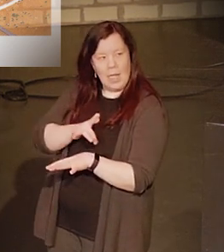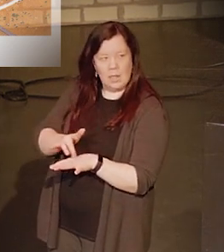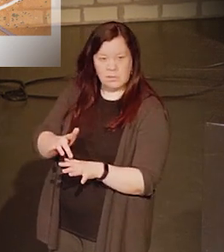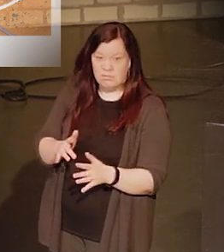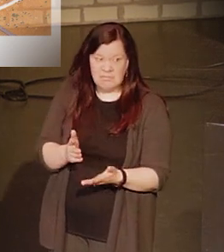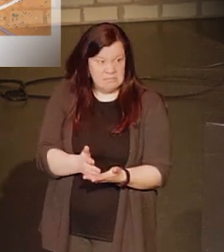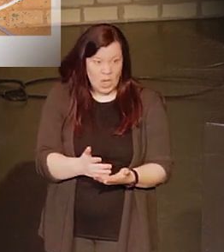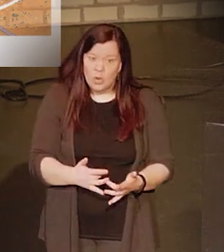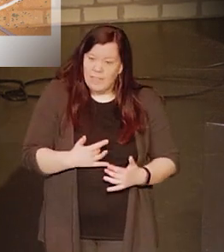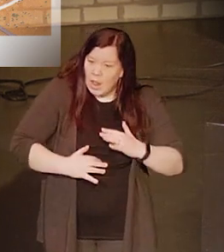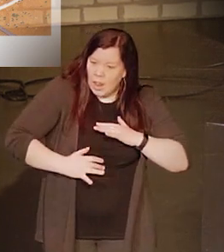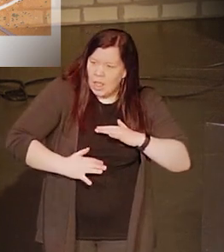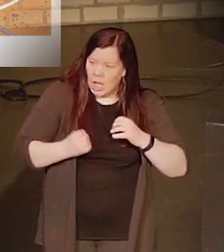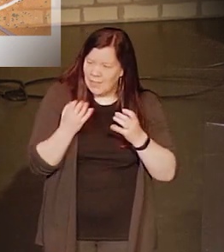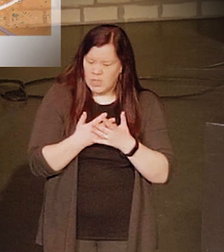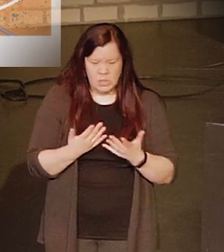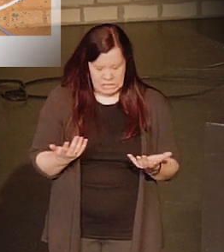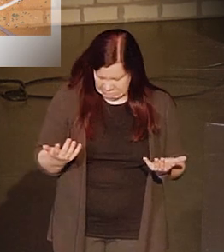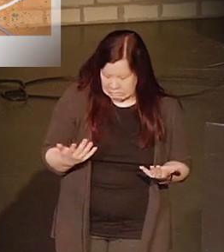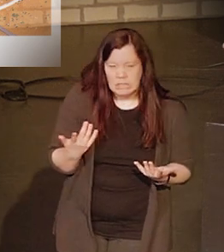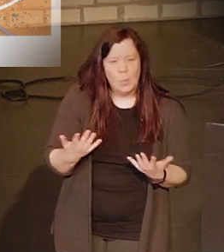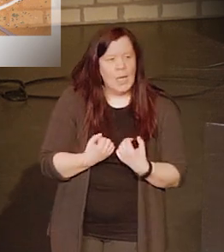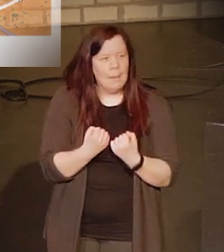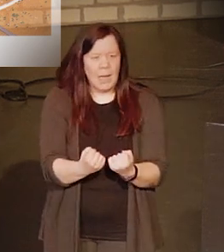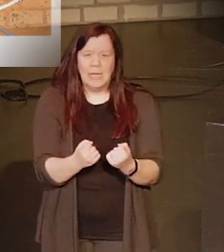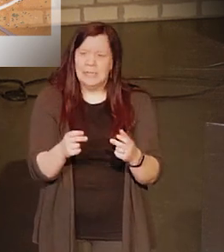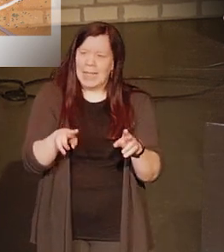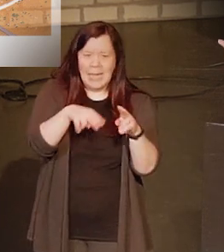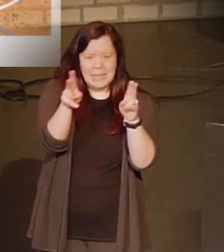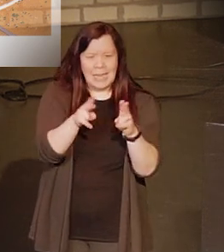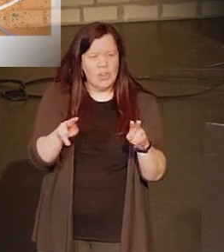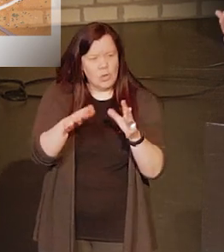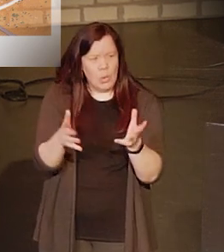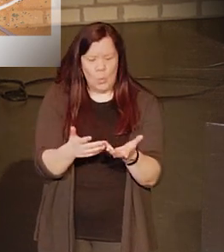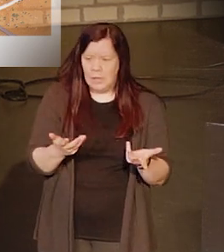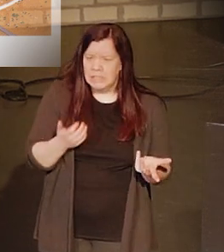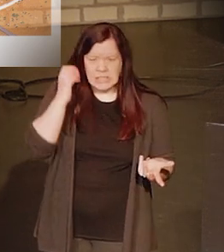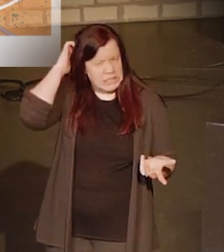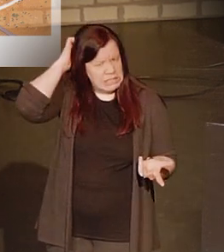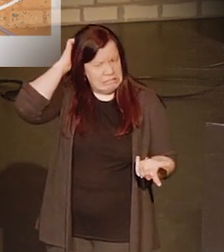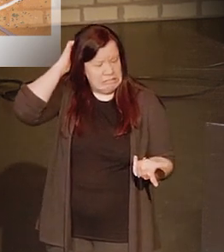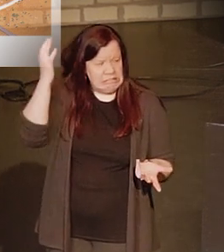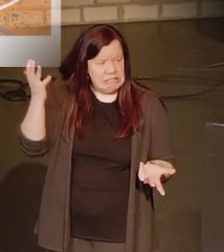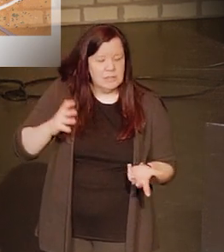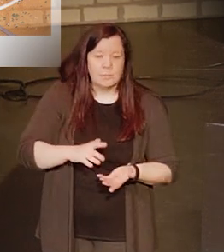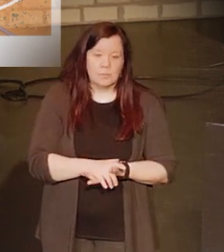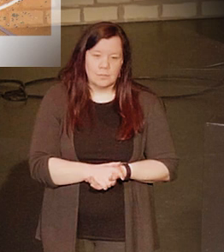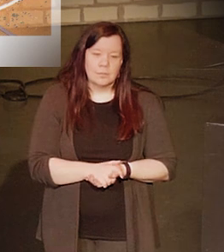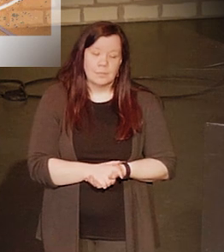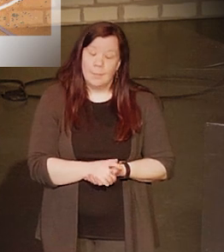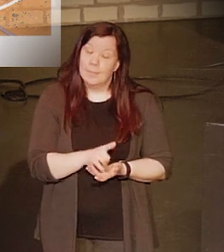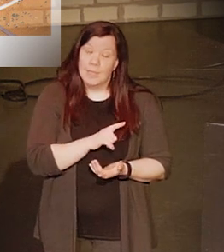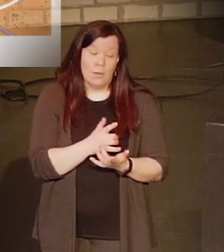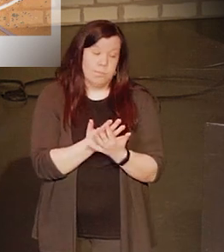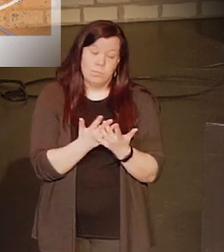all be confused about where you stand on the wider national and international stages, because so much